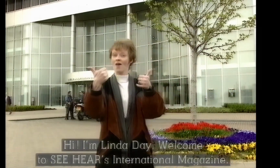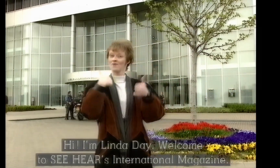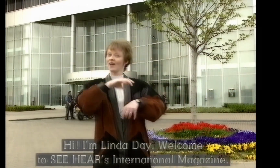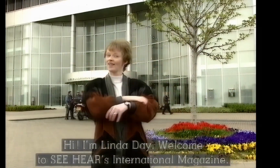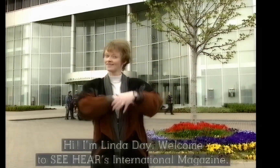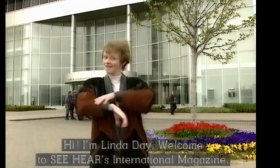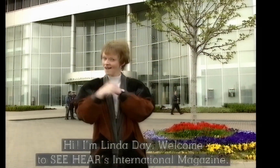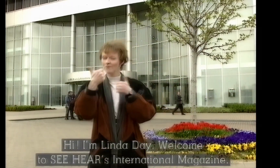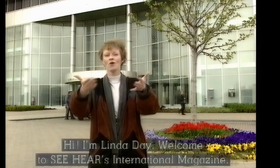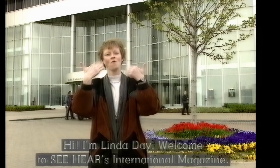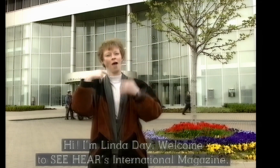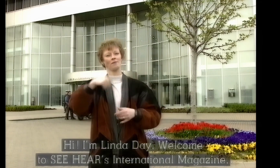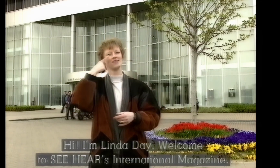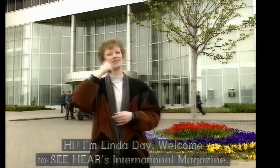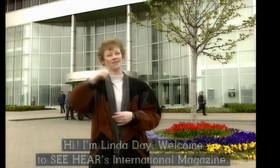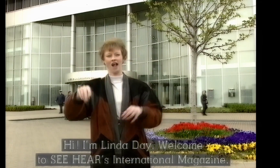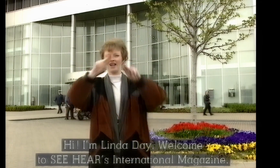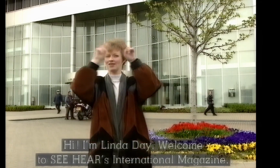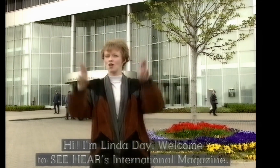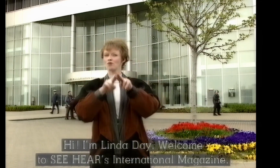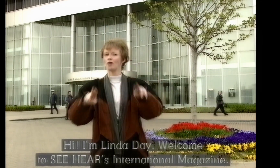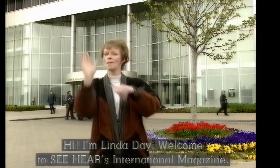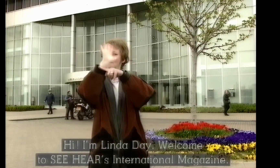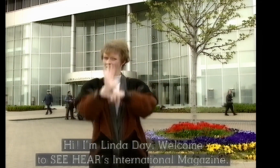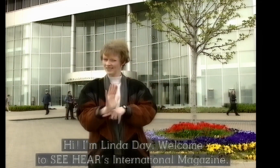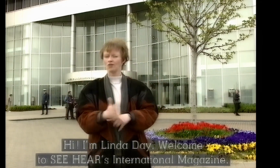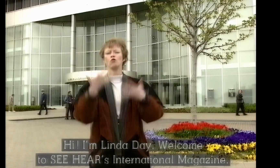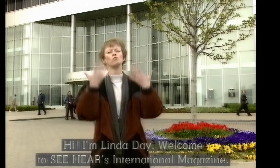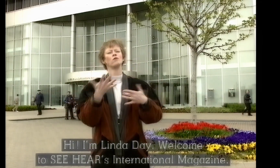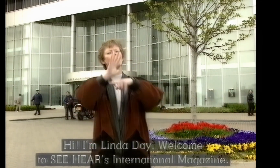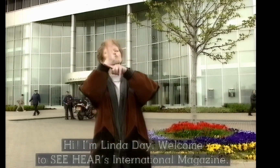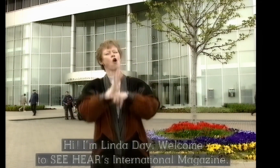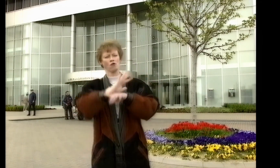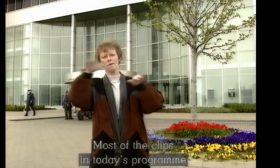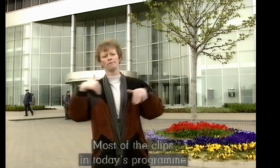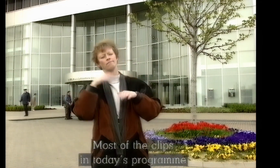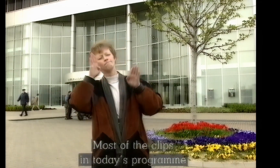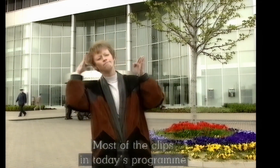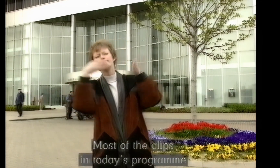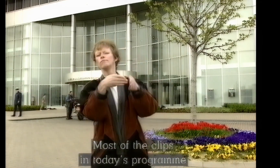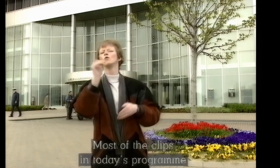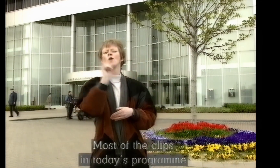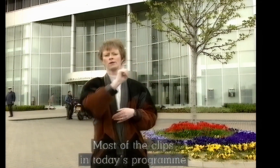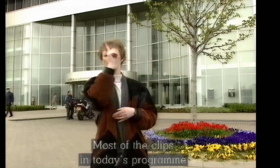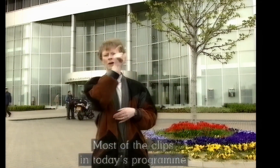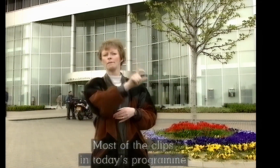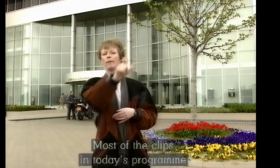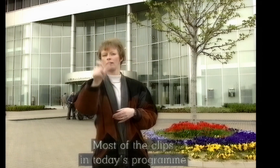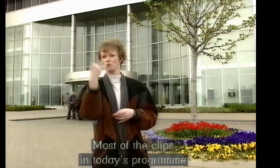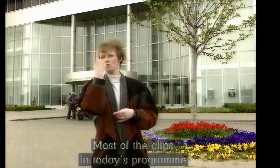Hi, I'm Linda Day and welcome to See Here's International Magazine. Most of the clips in today's programme are